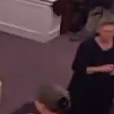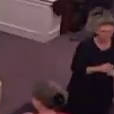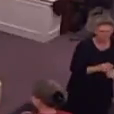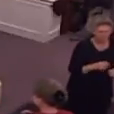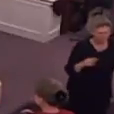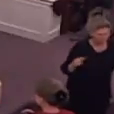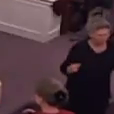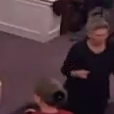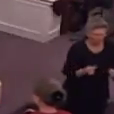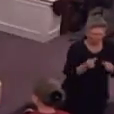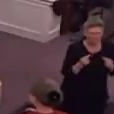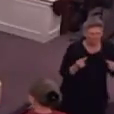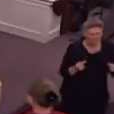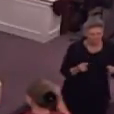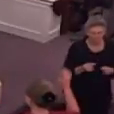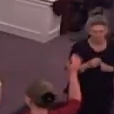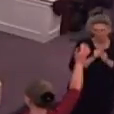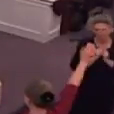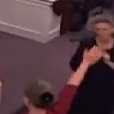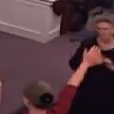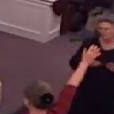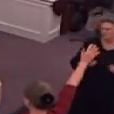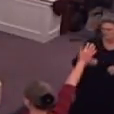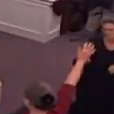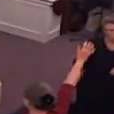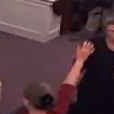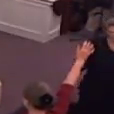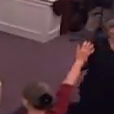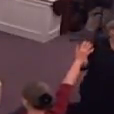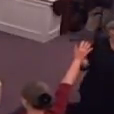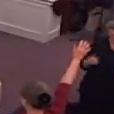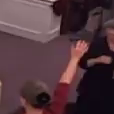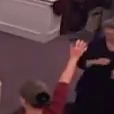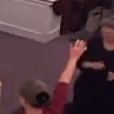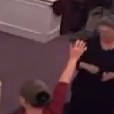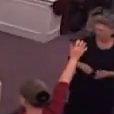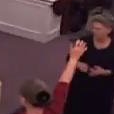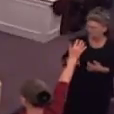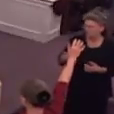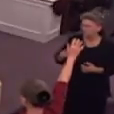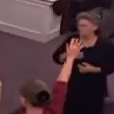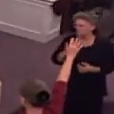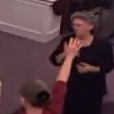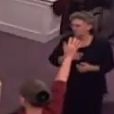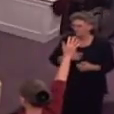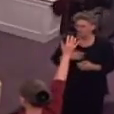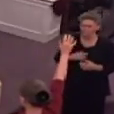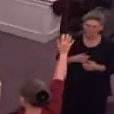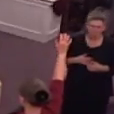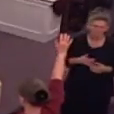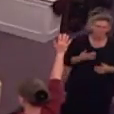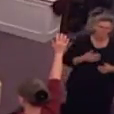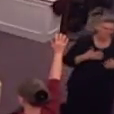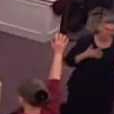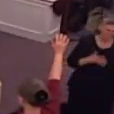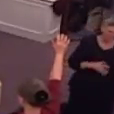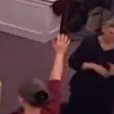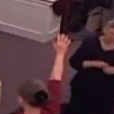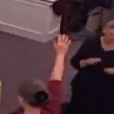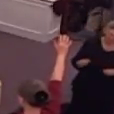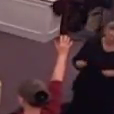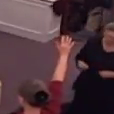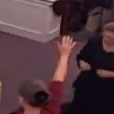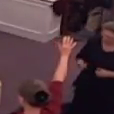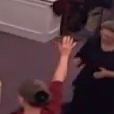the hurting. Bless those today, God. God, this feeling, Lord, maybe they're feeling left out. Maybe